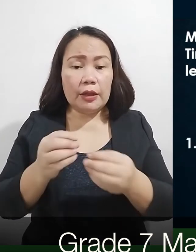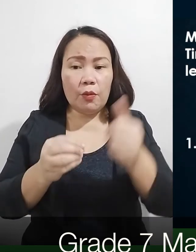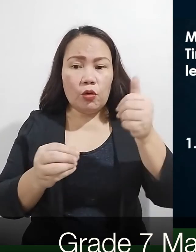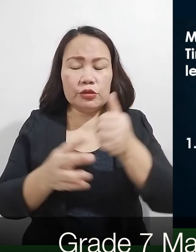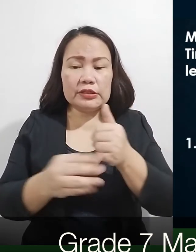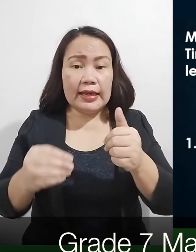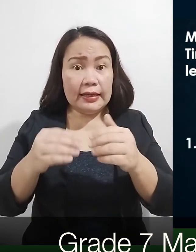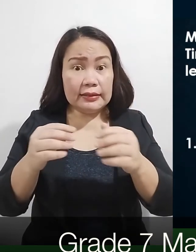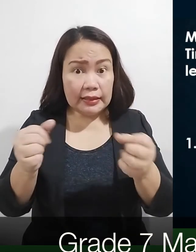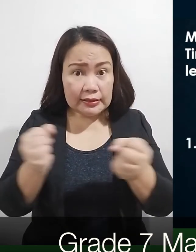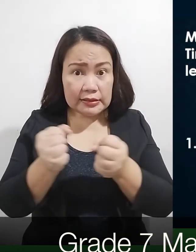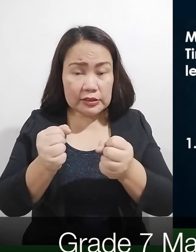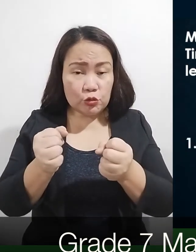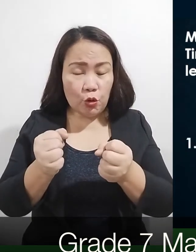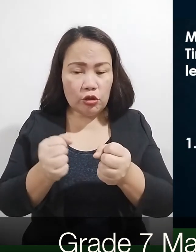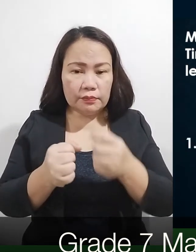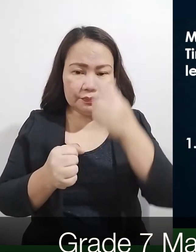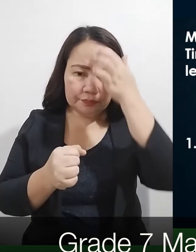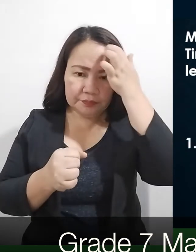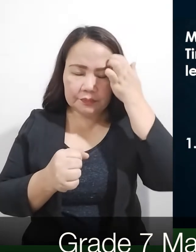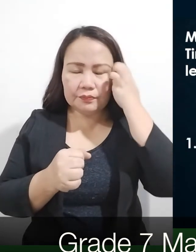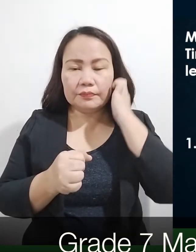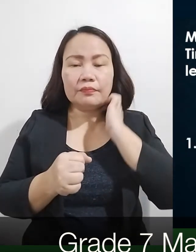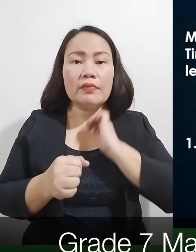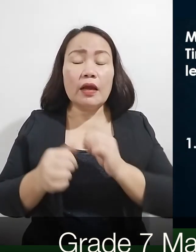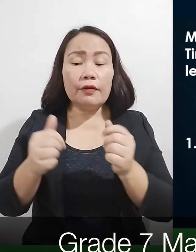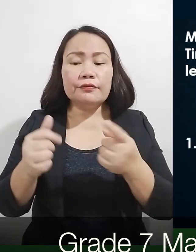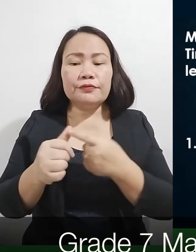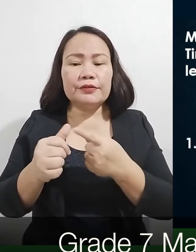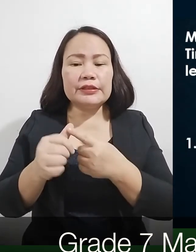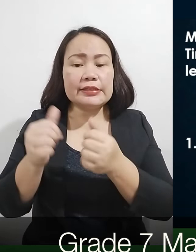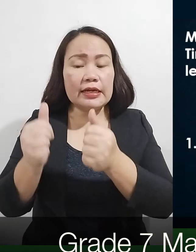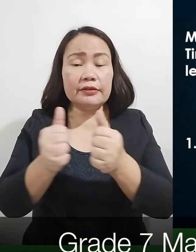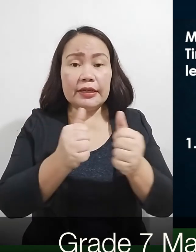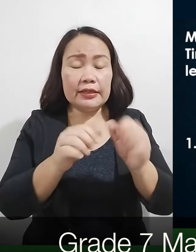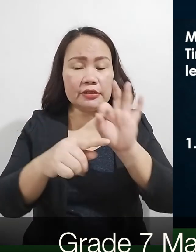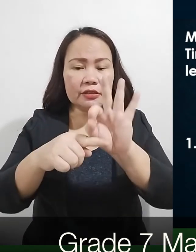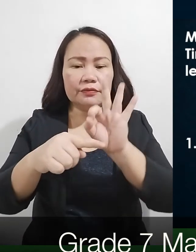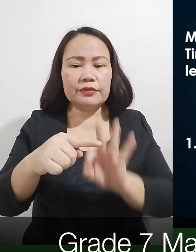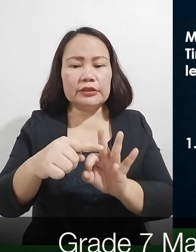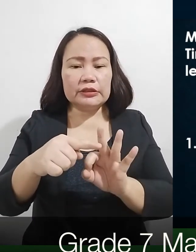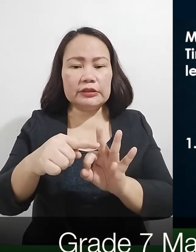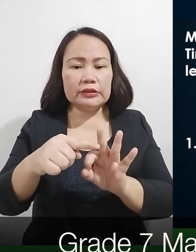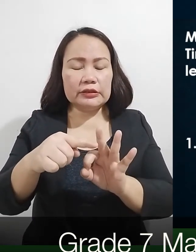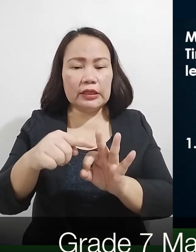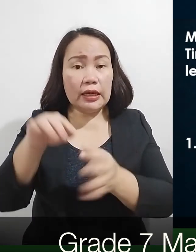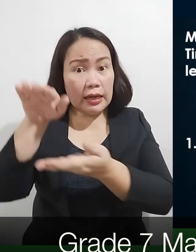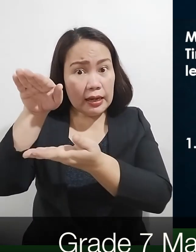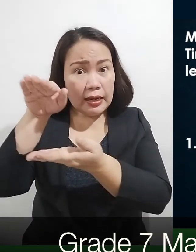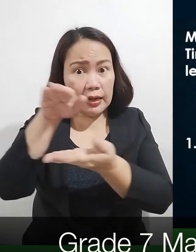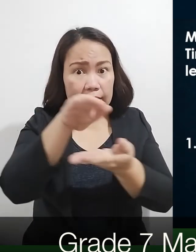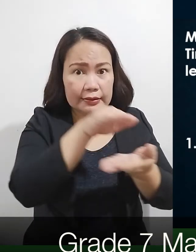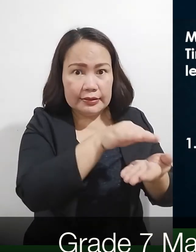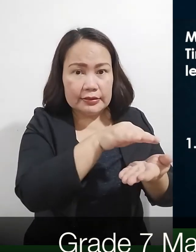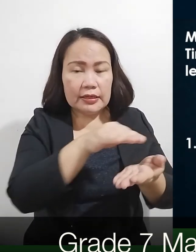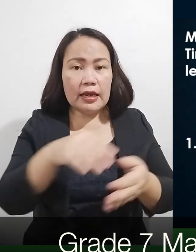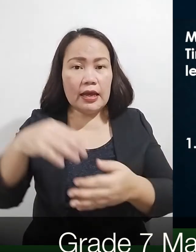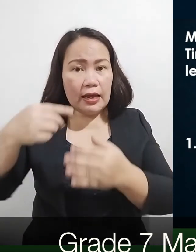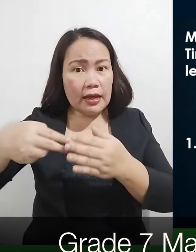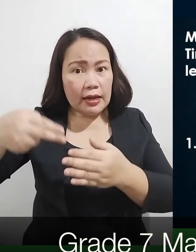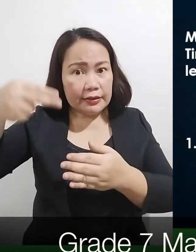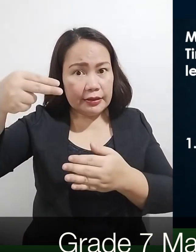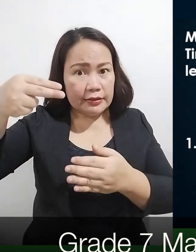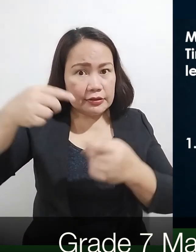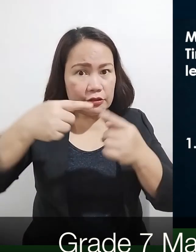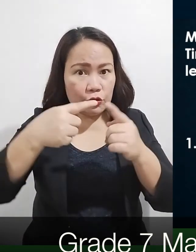is arrange the fractions in descending order. When we say descending, from highest to lowest. So, magsisimula ka